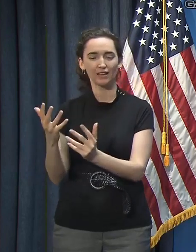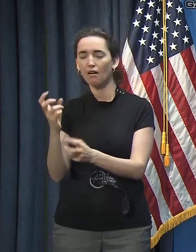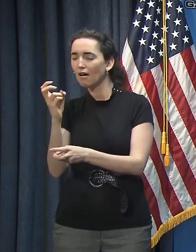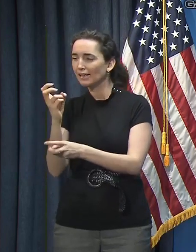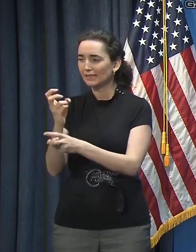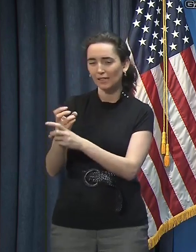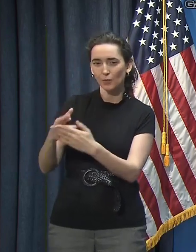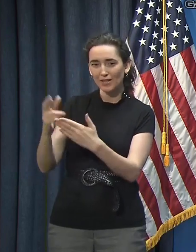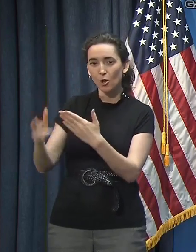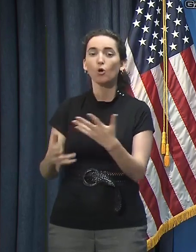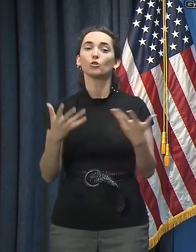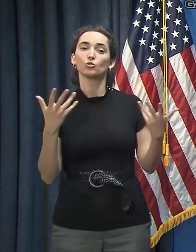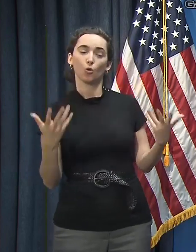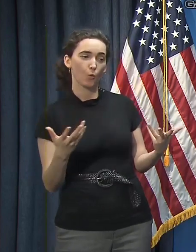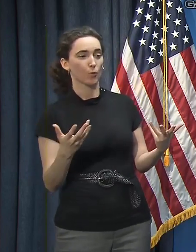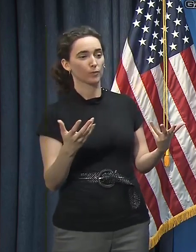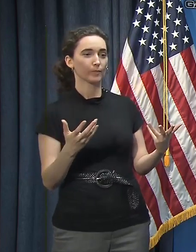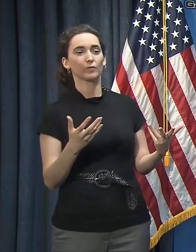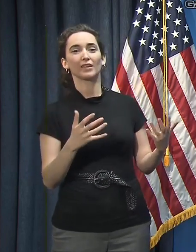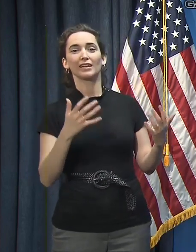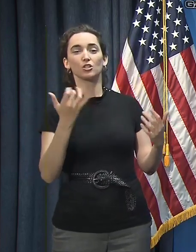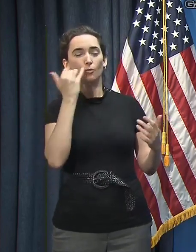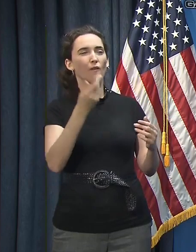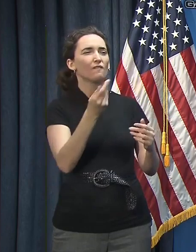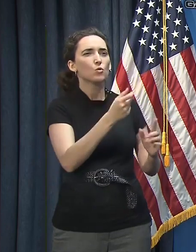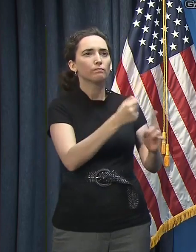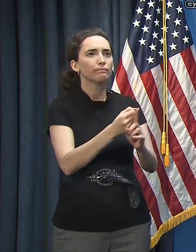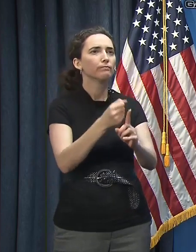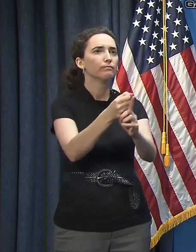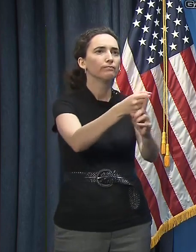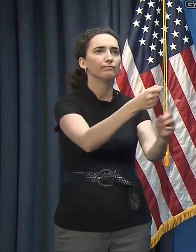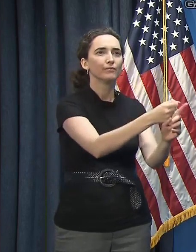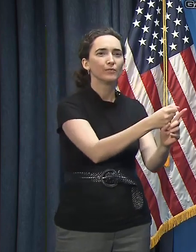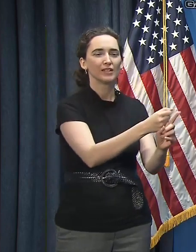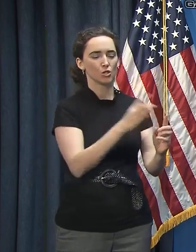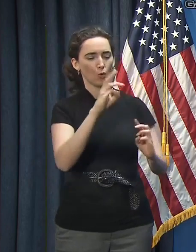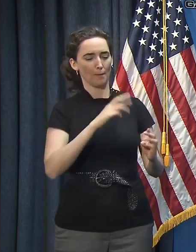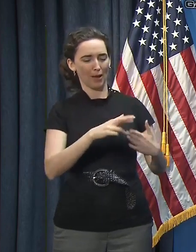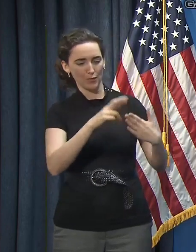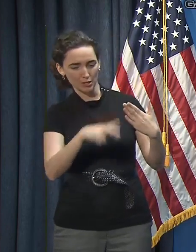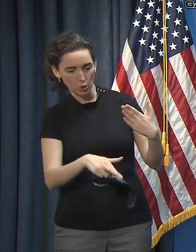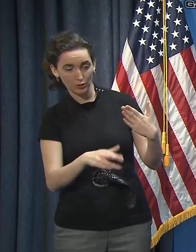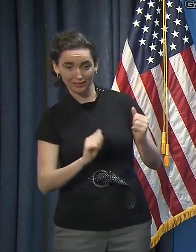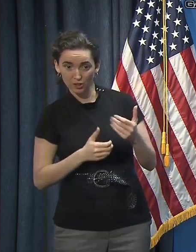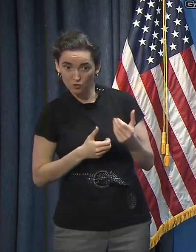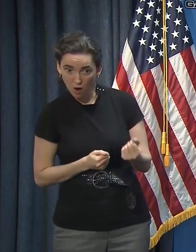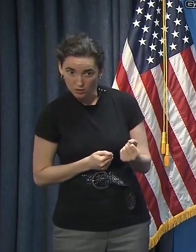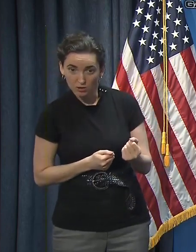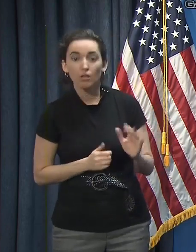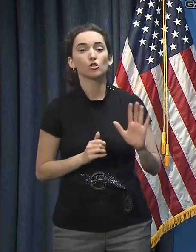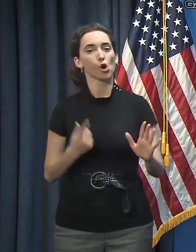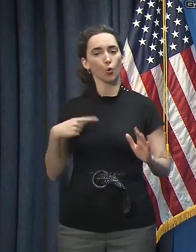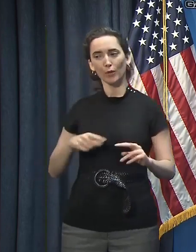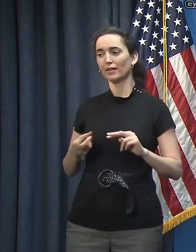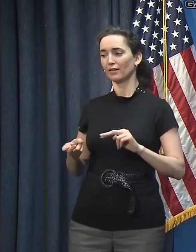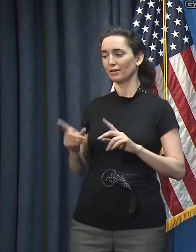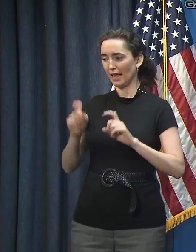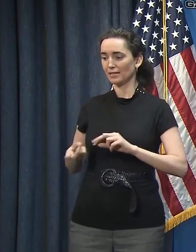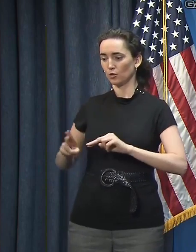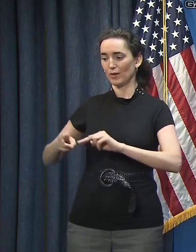the chances that what I'm seeing is a false positive or false negative increases. So what I would say is, over time, we're increasing our capacity to test many more people. We